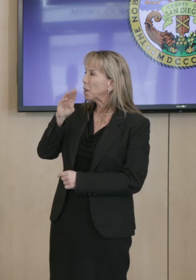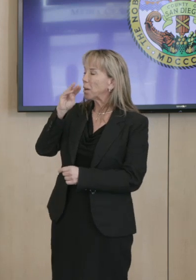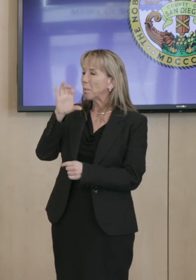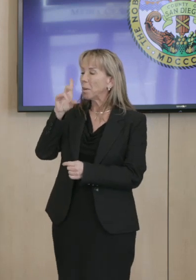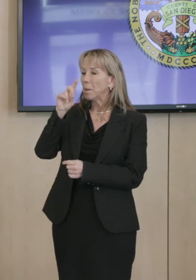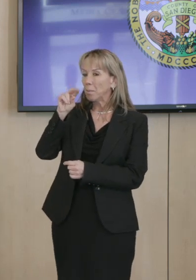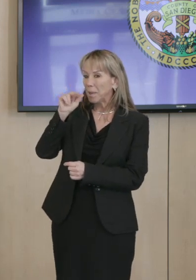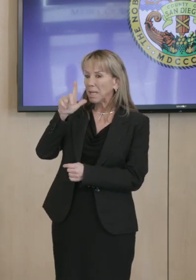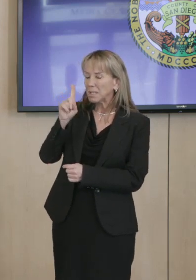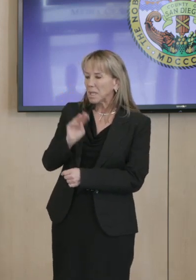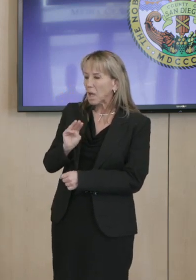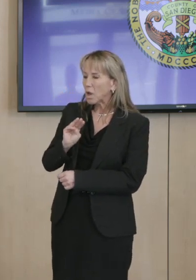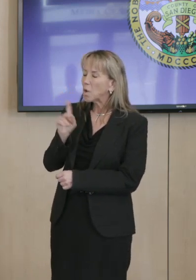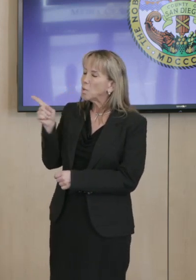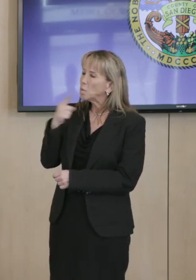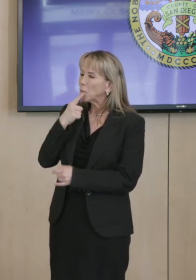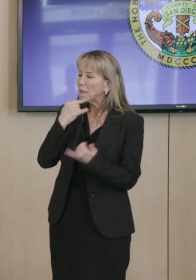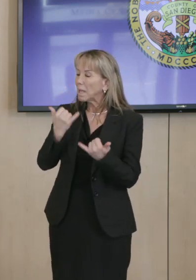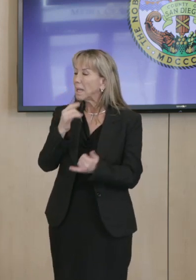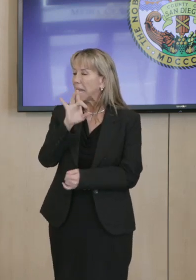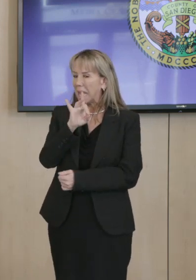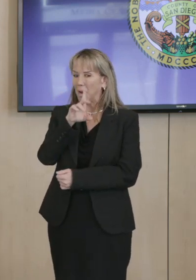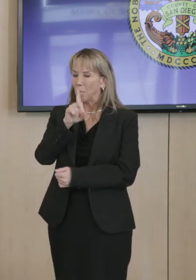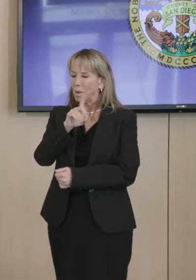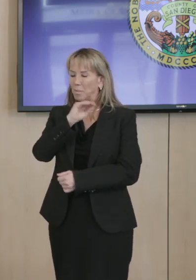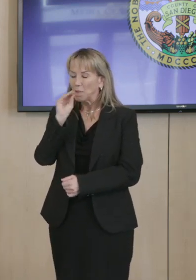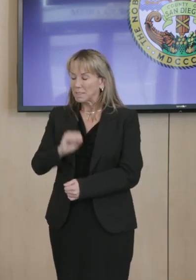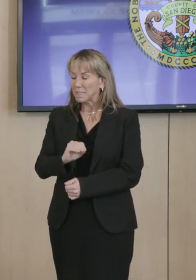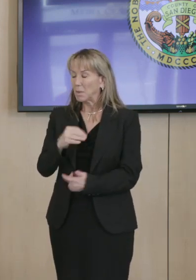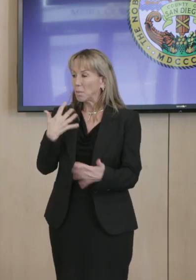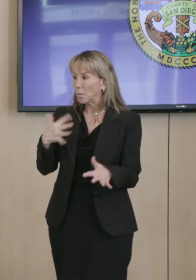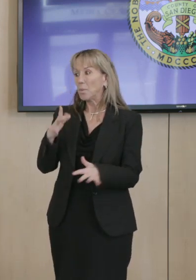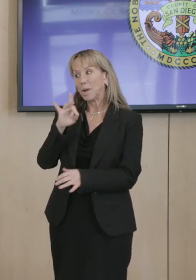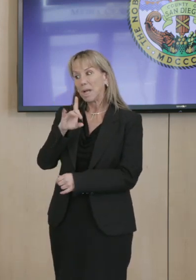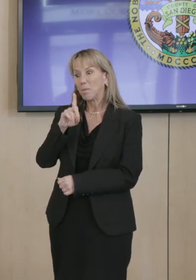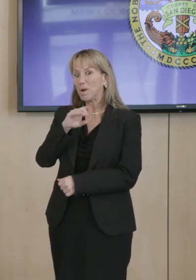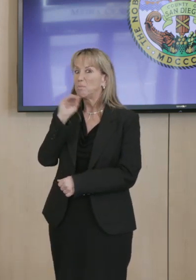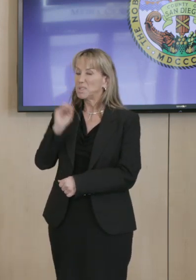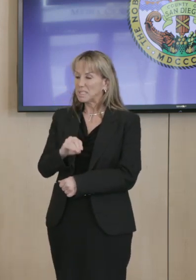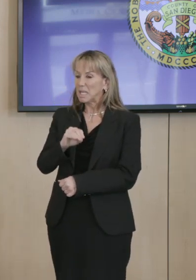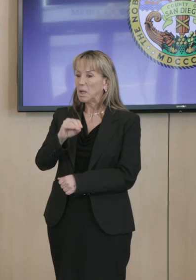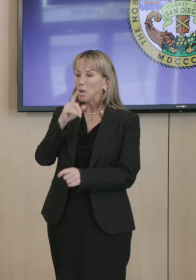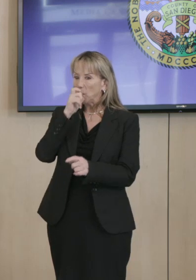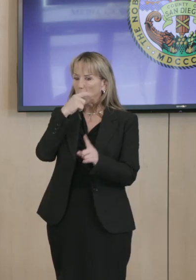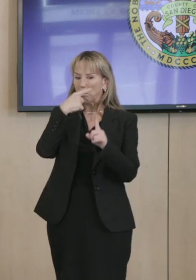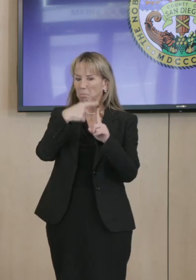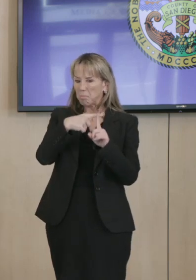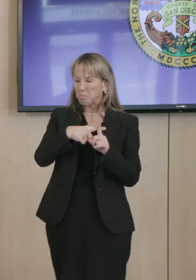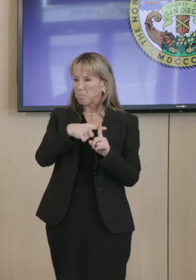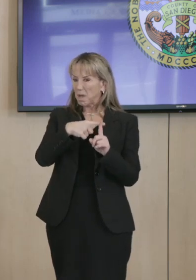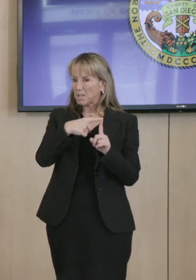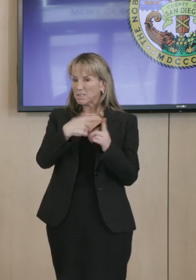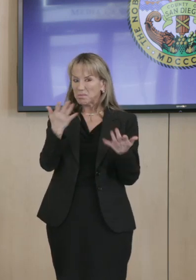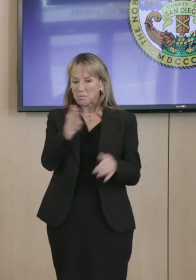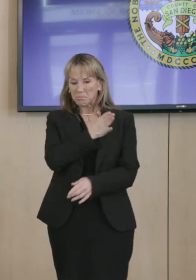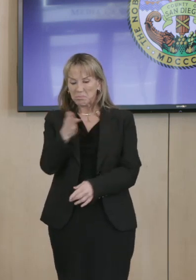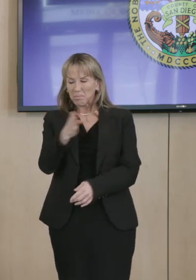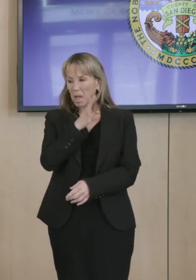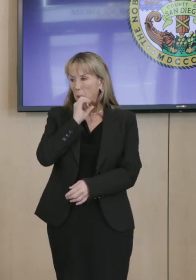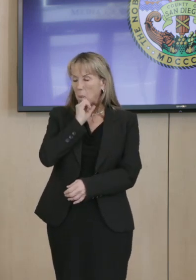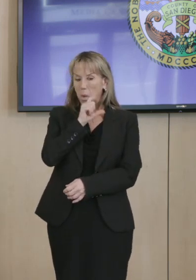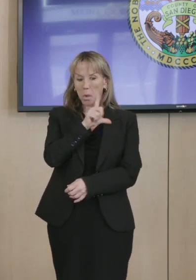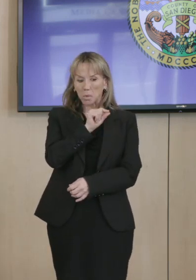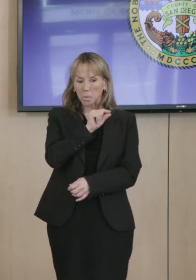that 81%, an overwhelming number, 81% of people who are testing positive are between the ages of 20